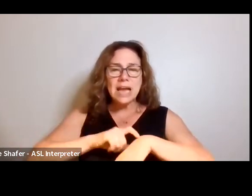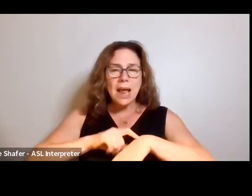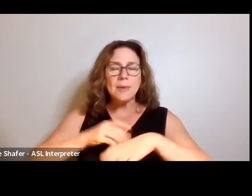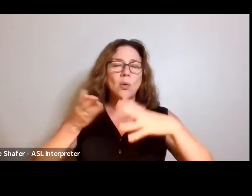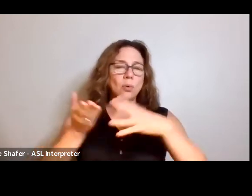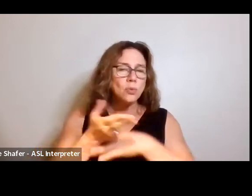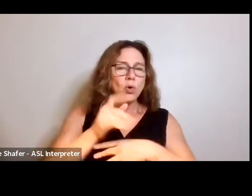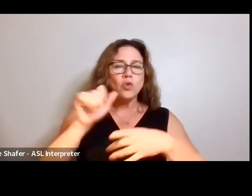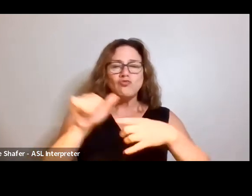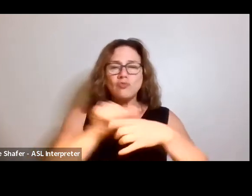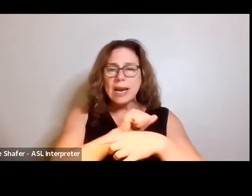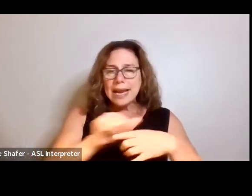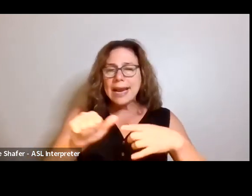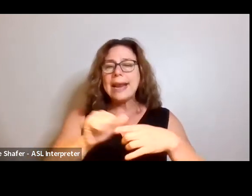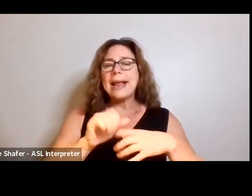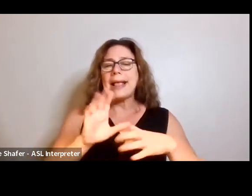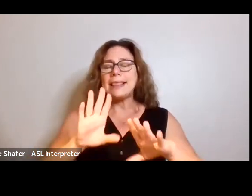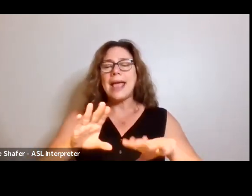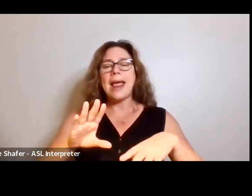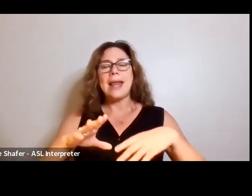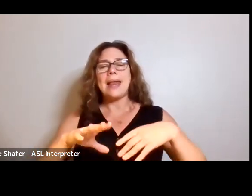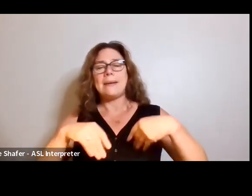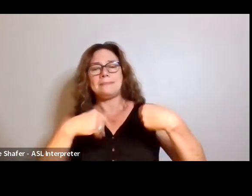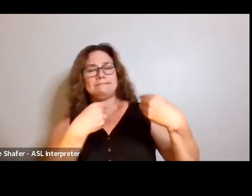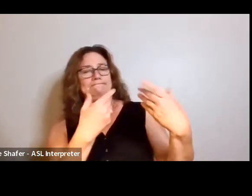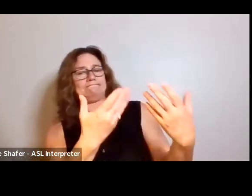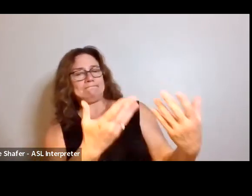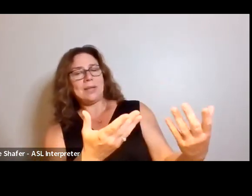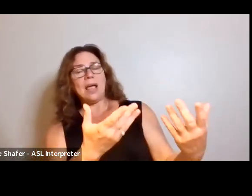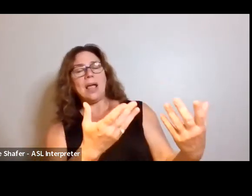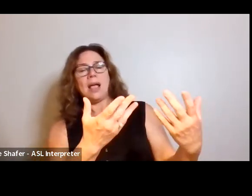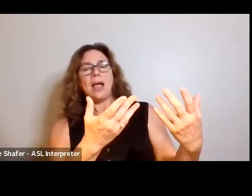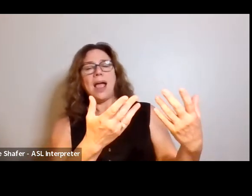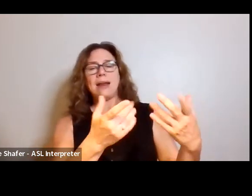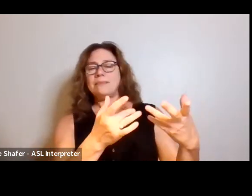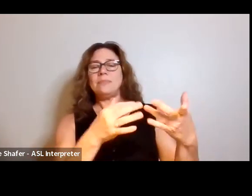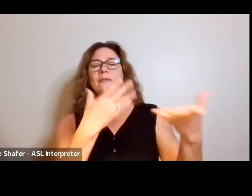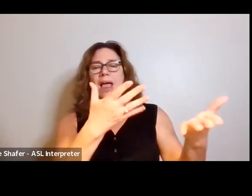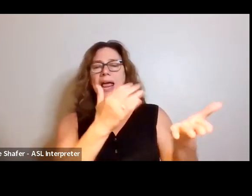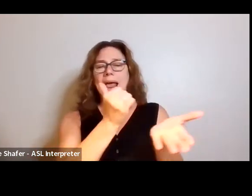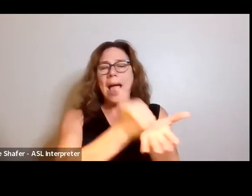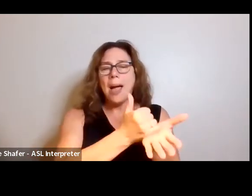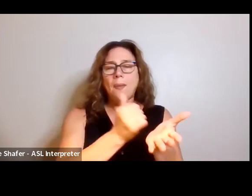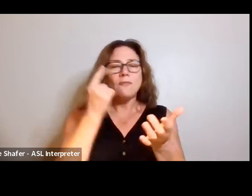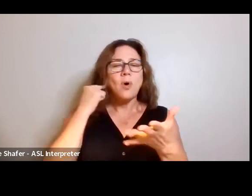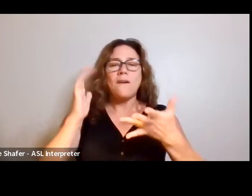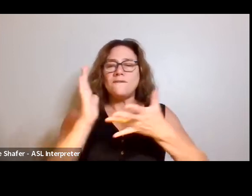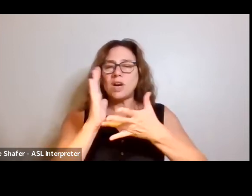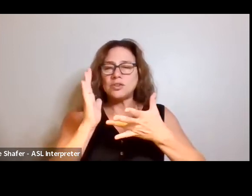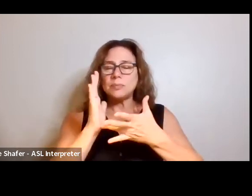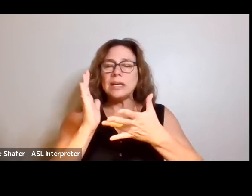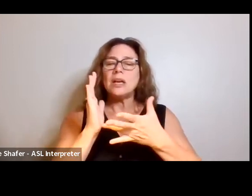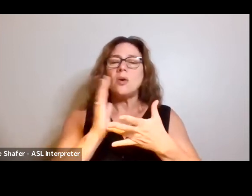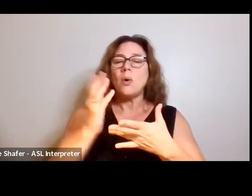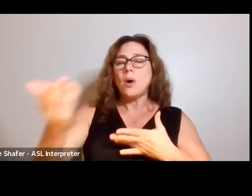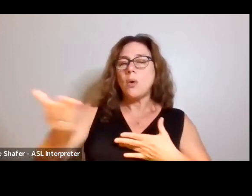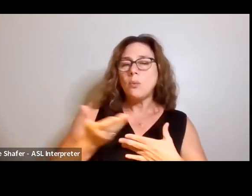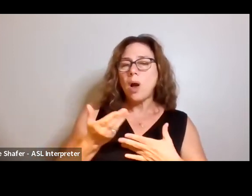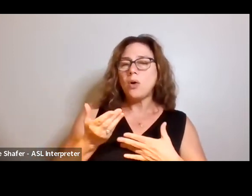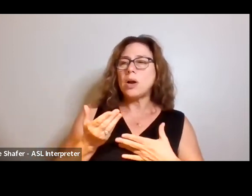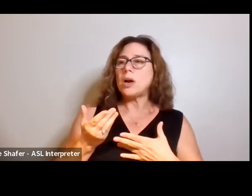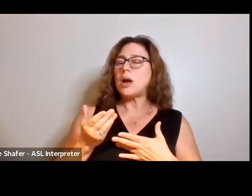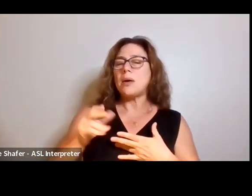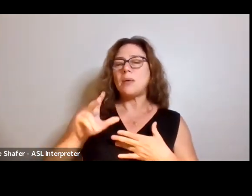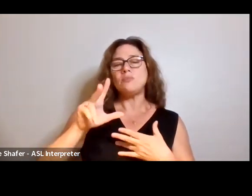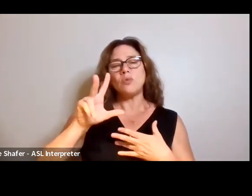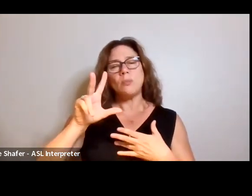then kind of paying it forward by working with our freshmen. We welcomed close to 300 freshmen at our